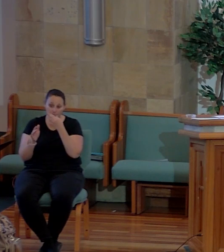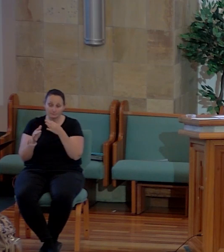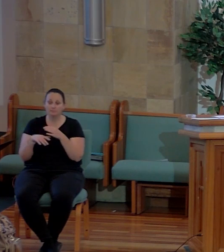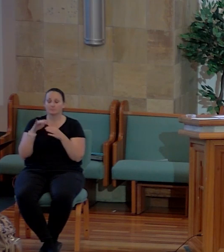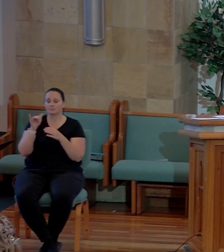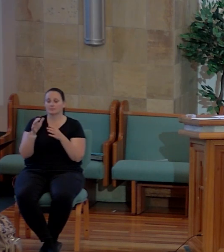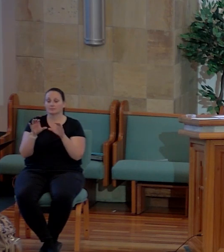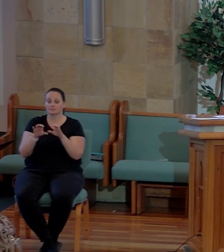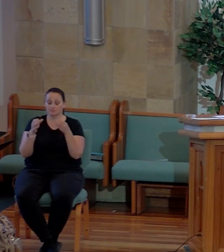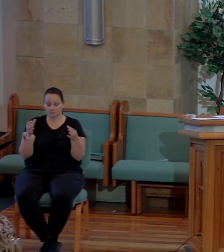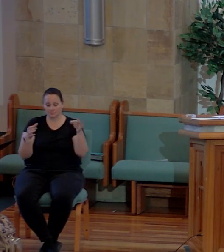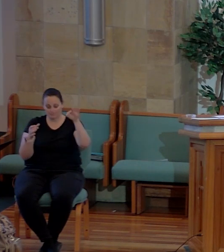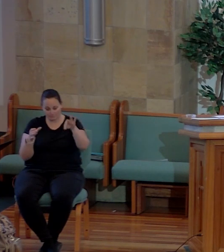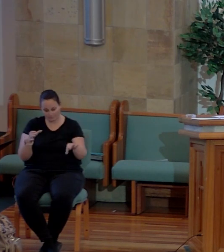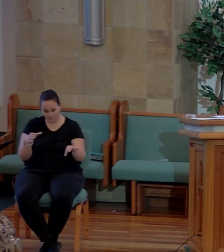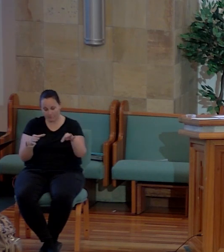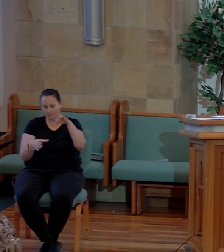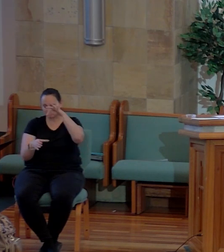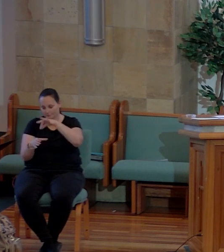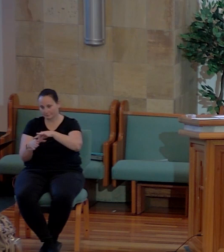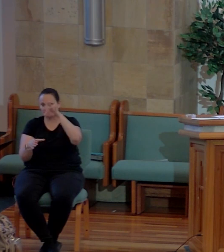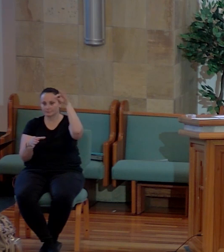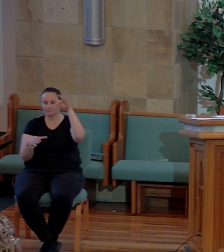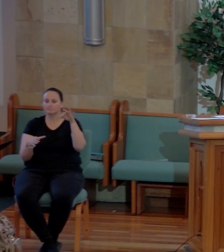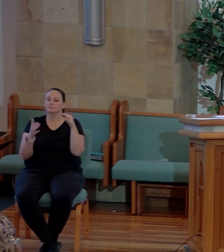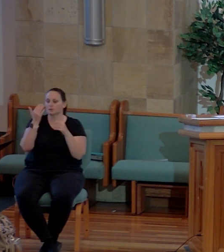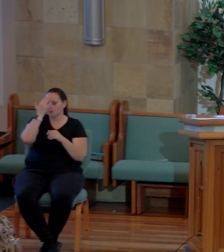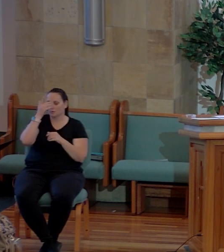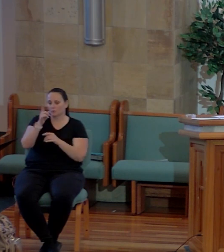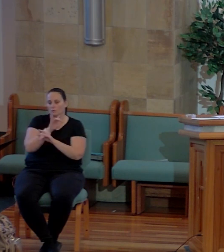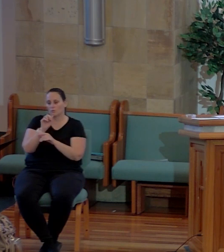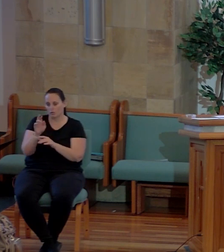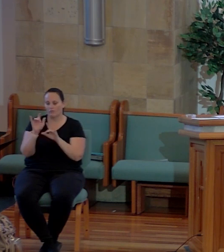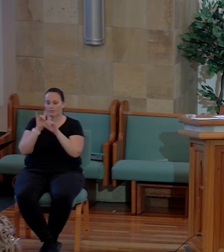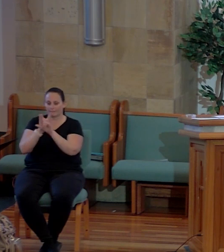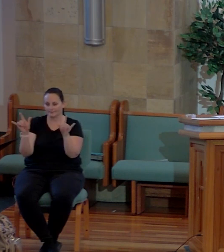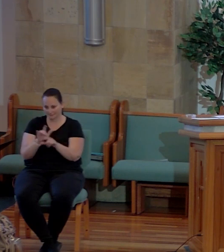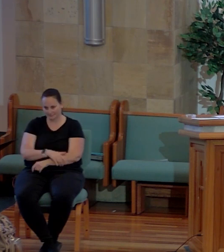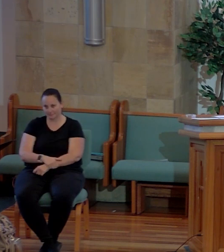piece of bread, dipping it in the cup, and knowing that you are loved.